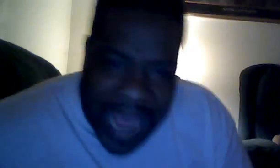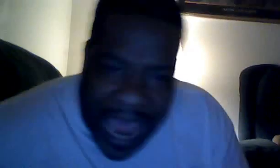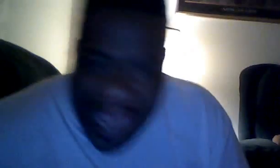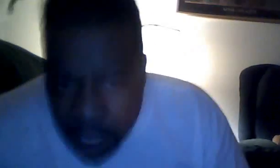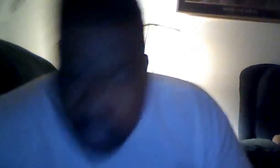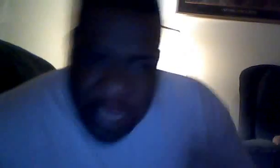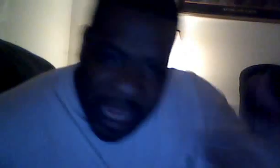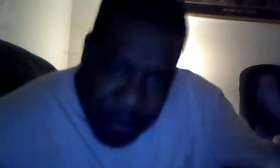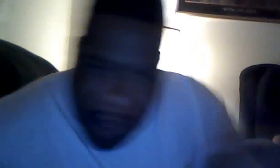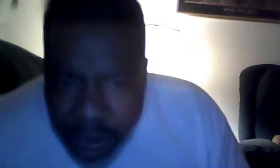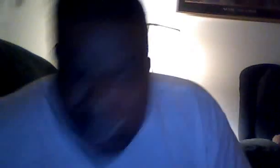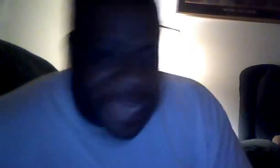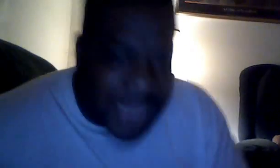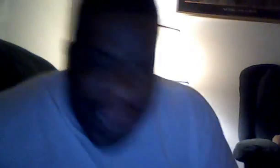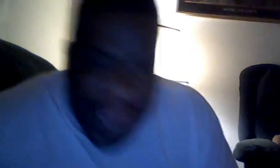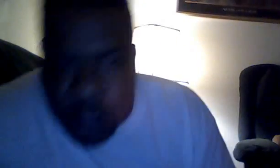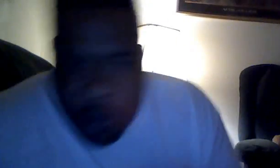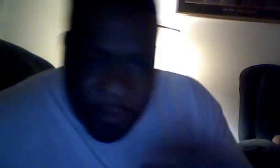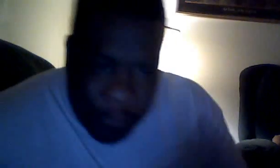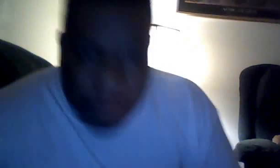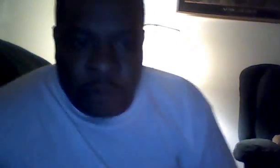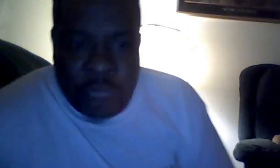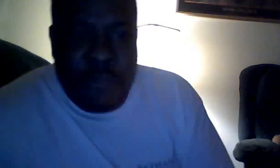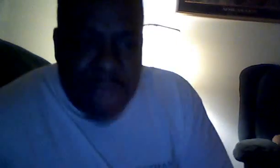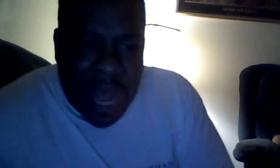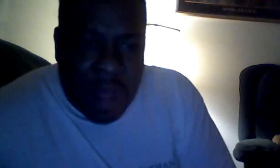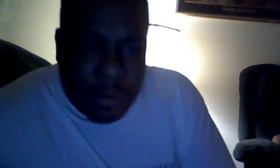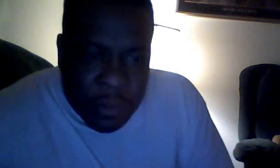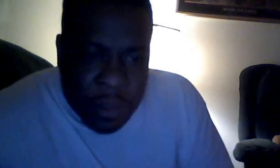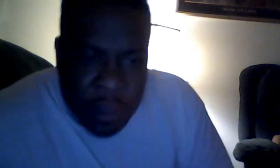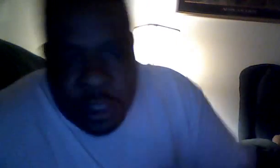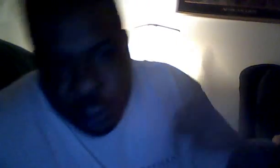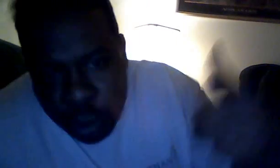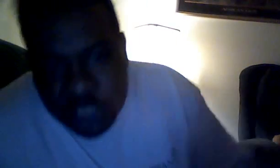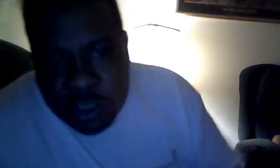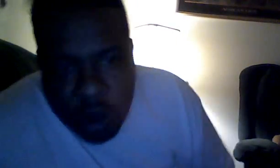act. In my punny, yeah. Grizzly Bear. Charging home.